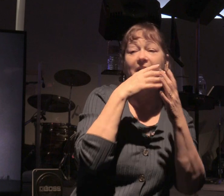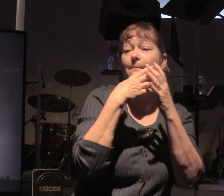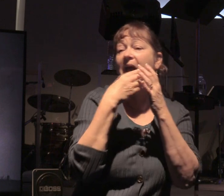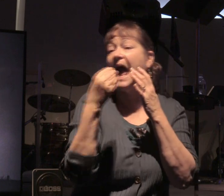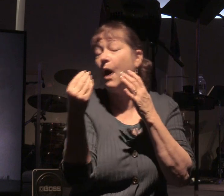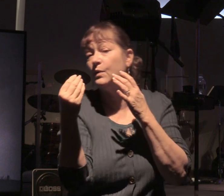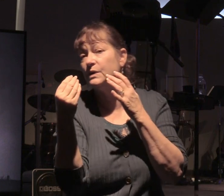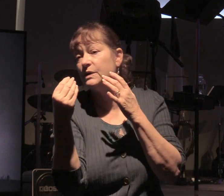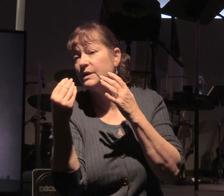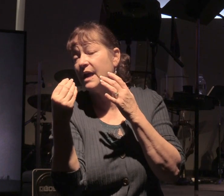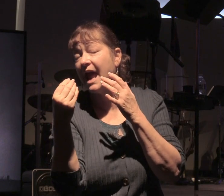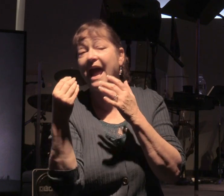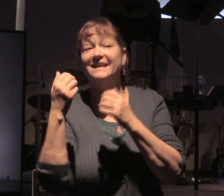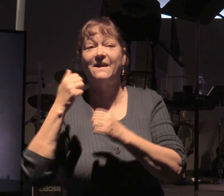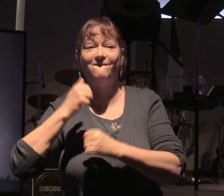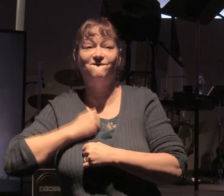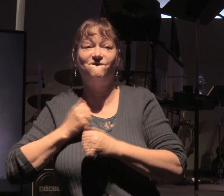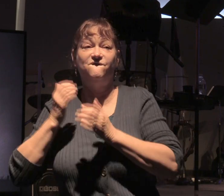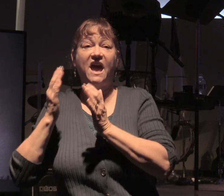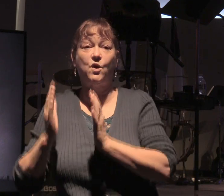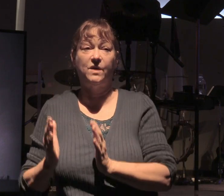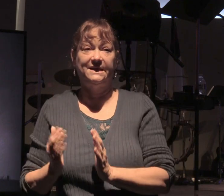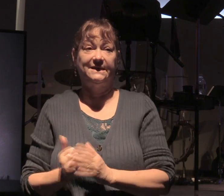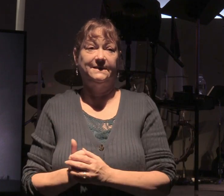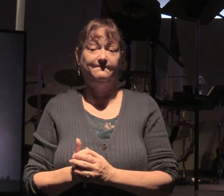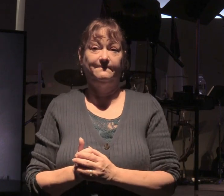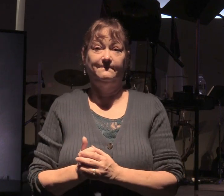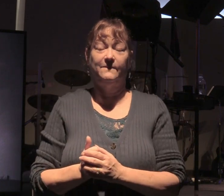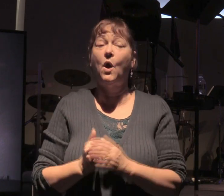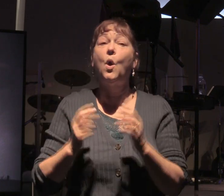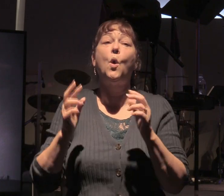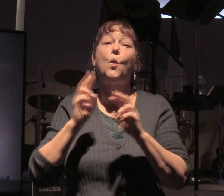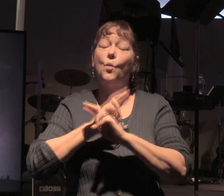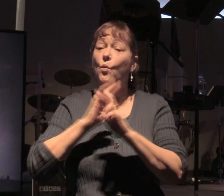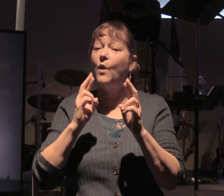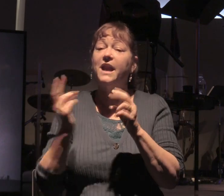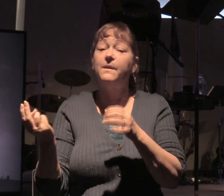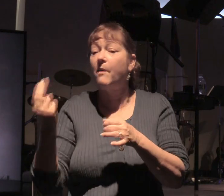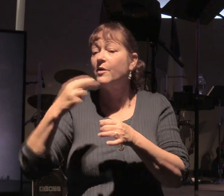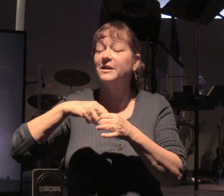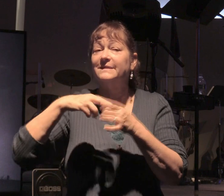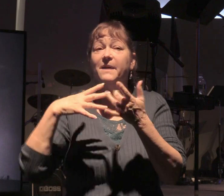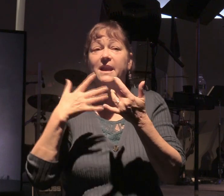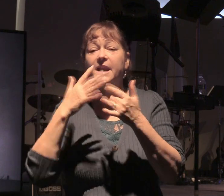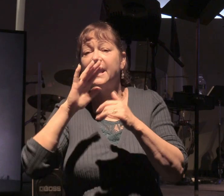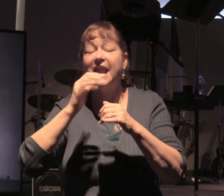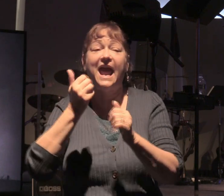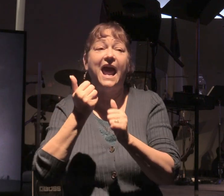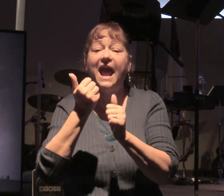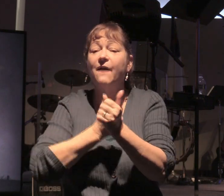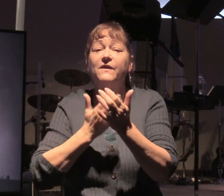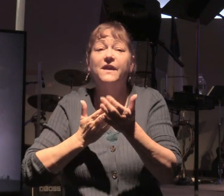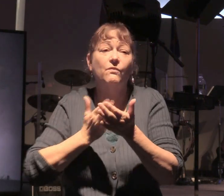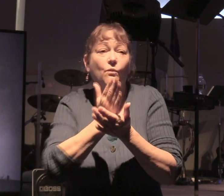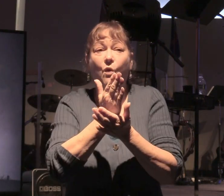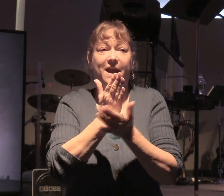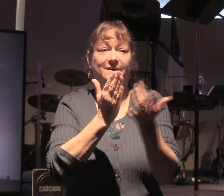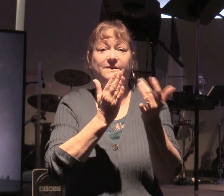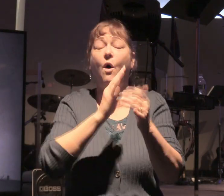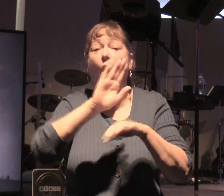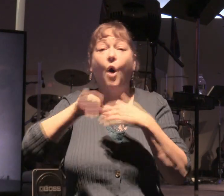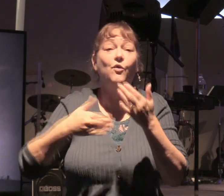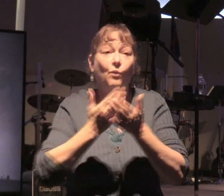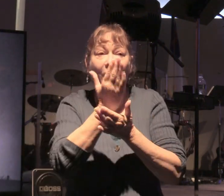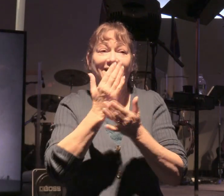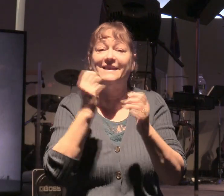out as veterans, ready to participate in all the rights that they had bravely fought for in the